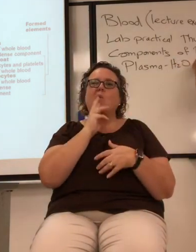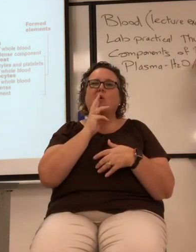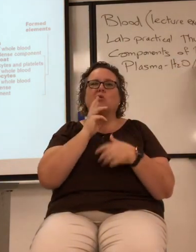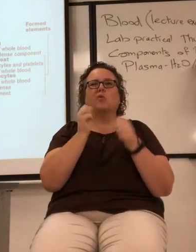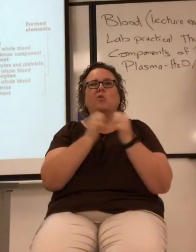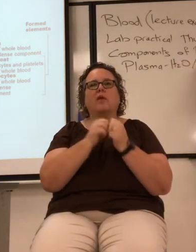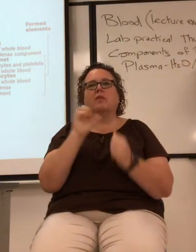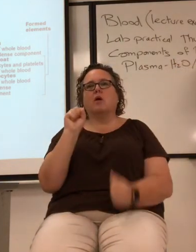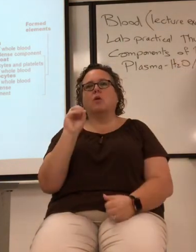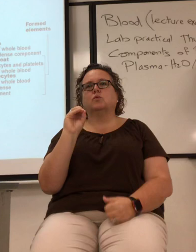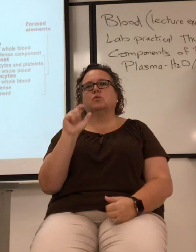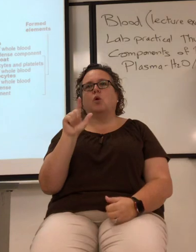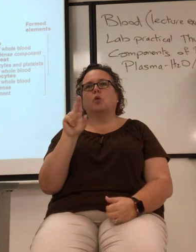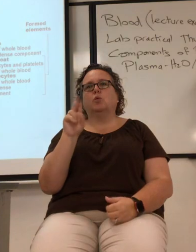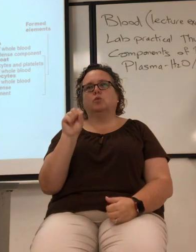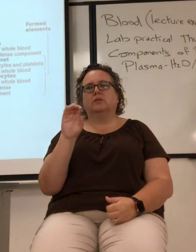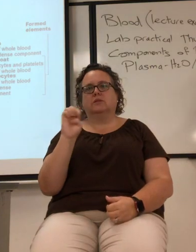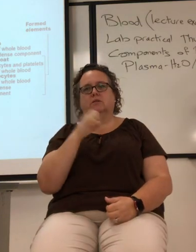Water with solutes.